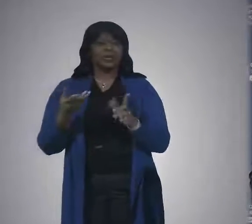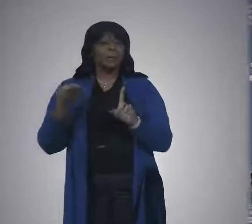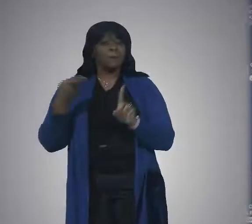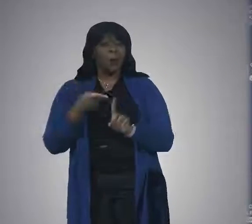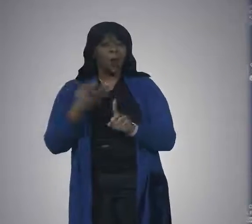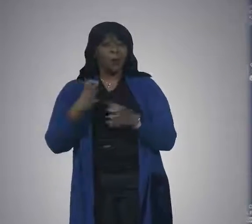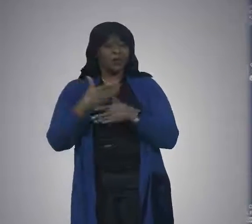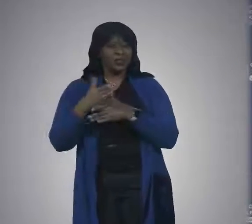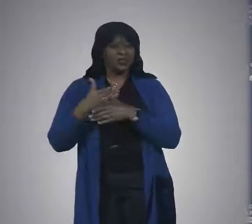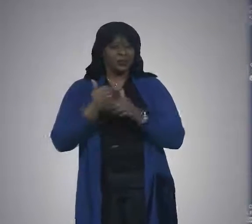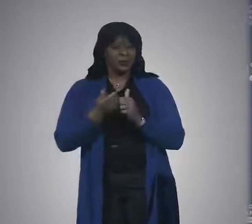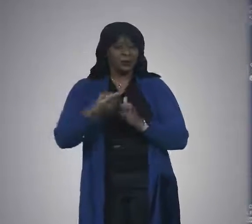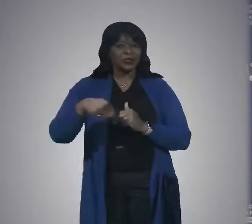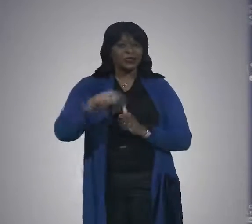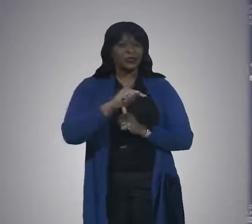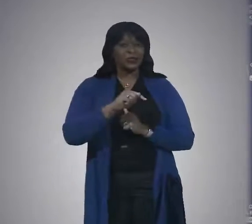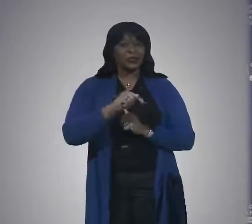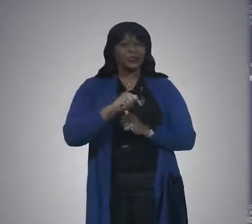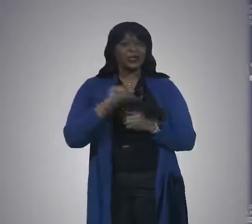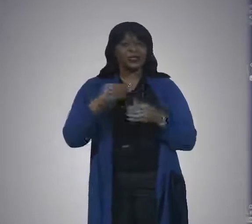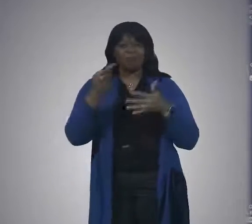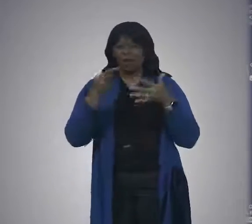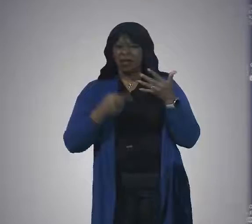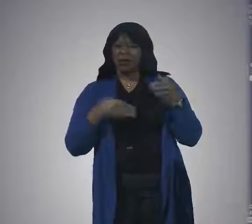that I like to make and highlight.